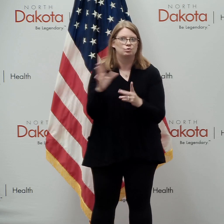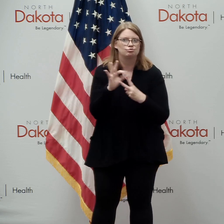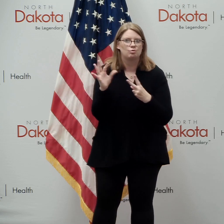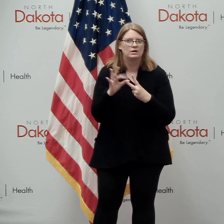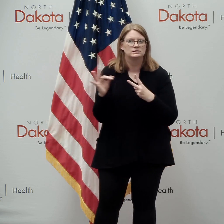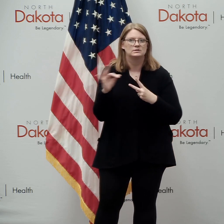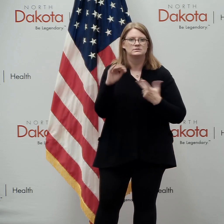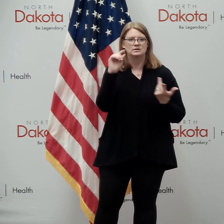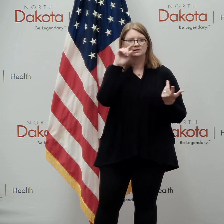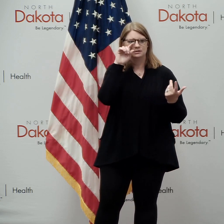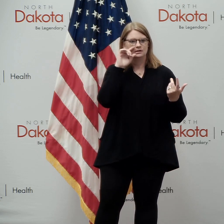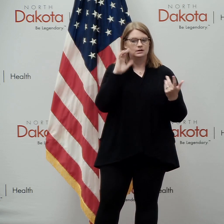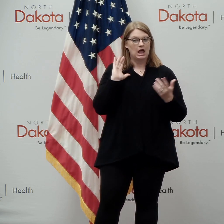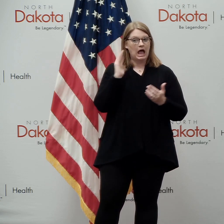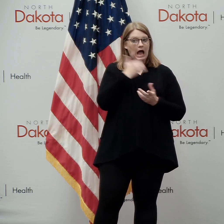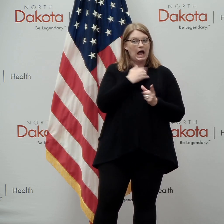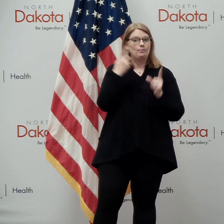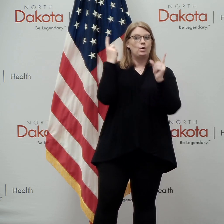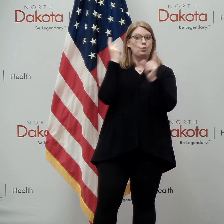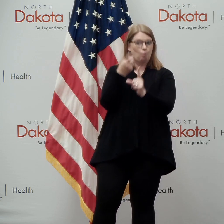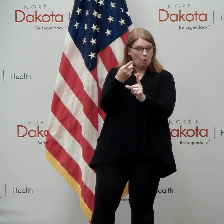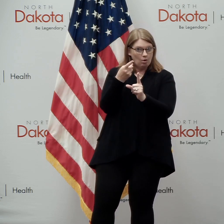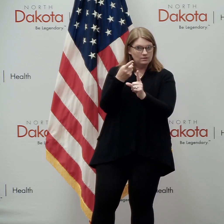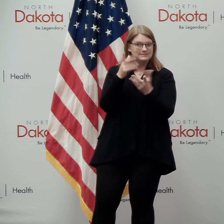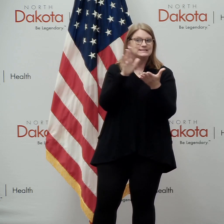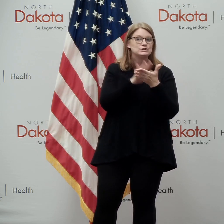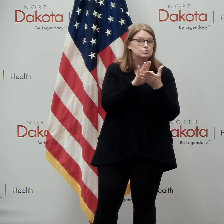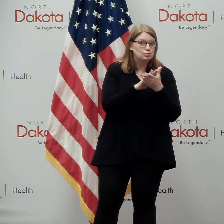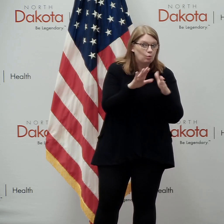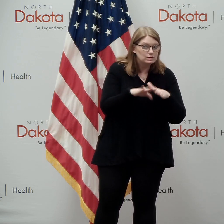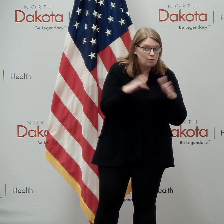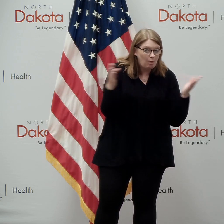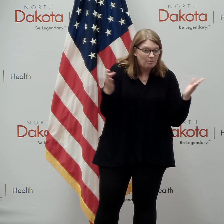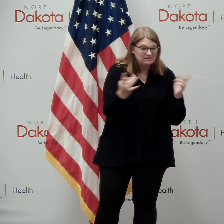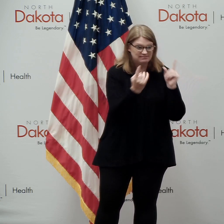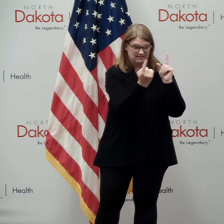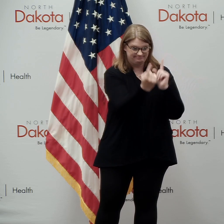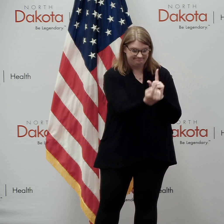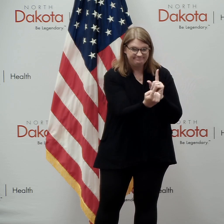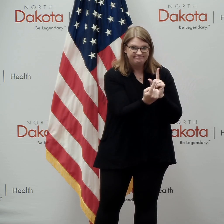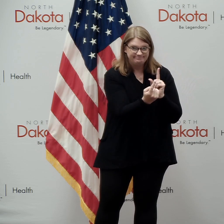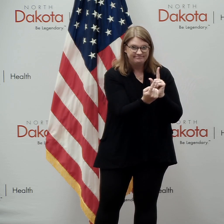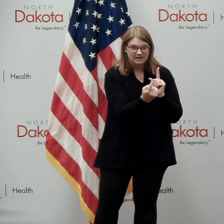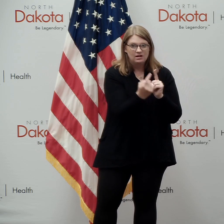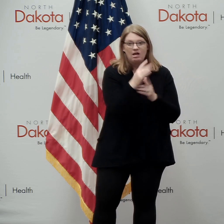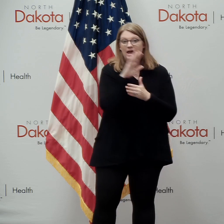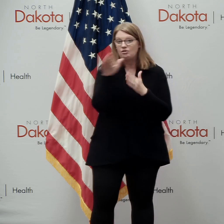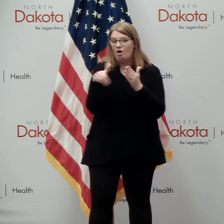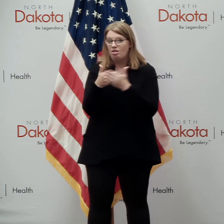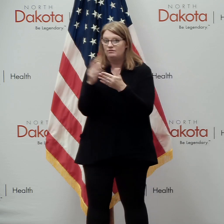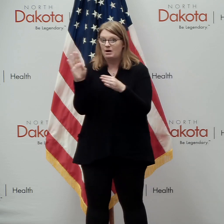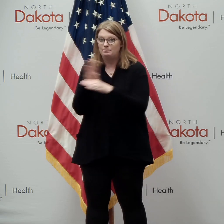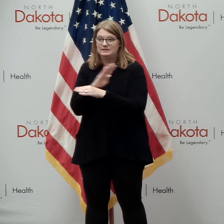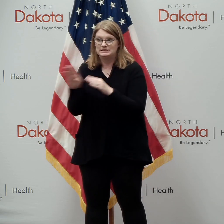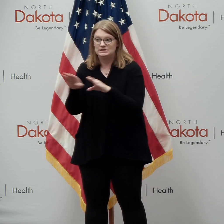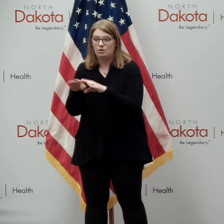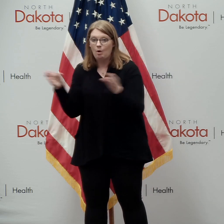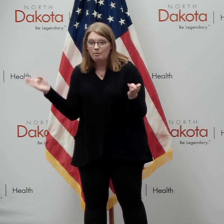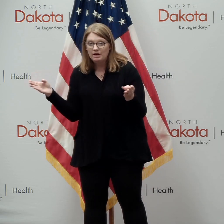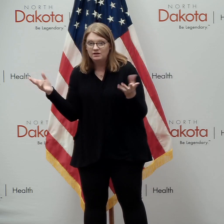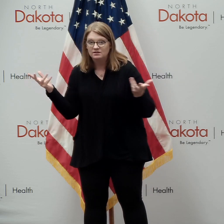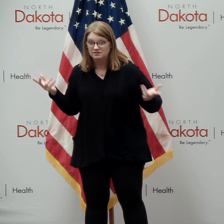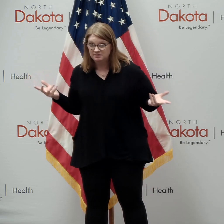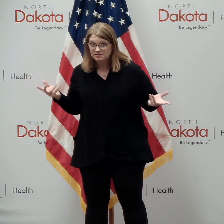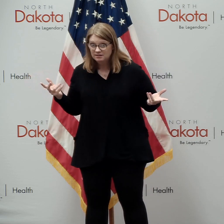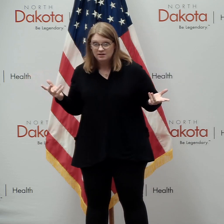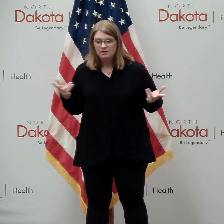anything. And like we say, our goal is keep our schools open with on-premise learning, keep all of our businesses open. We do not want to end up like